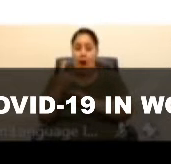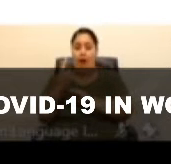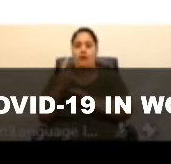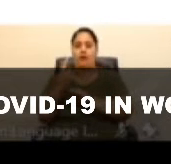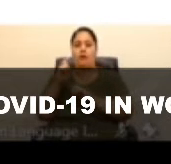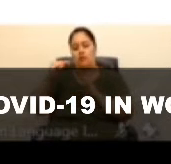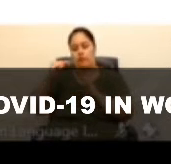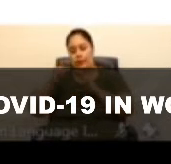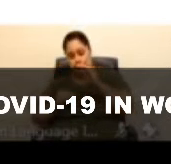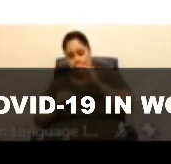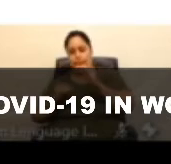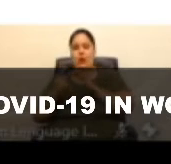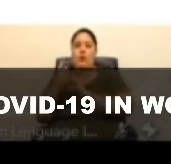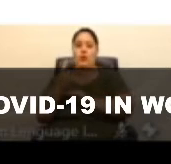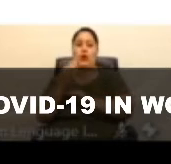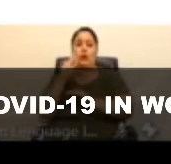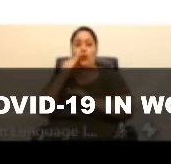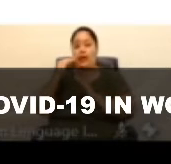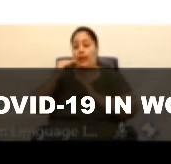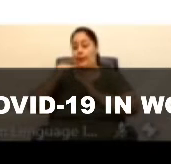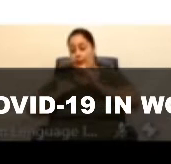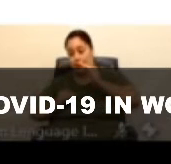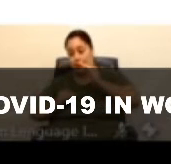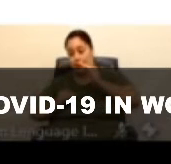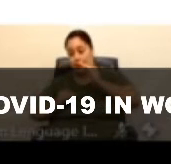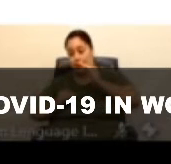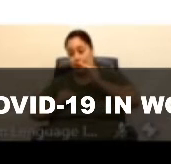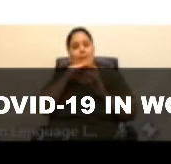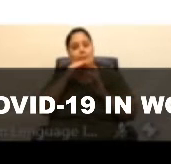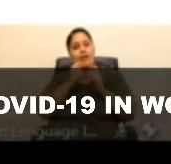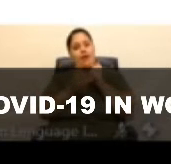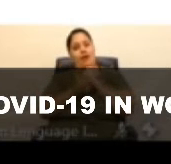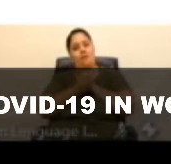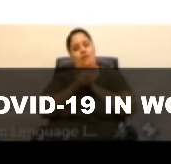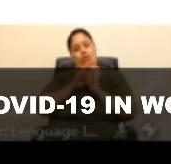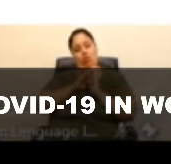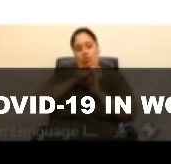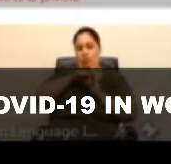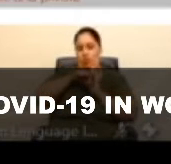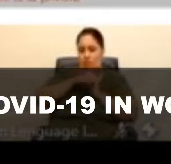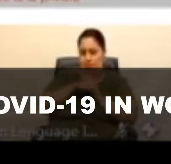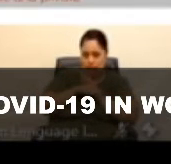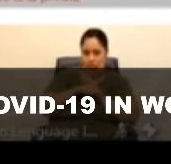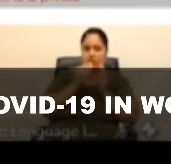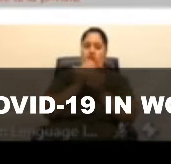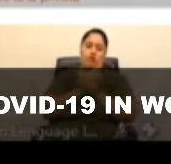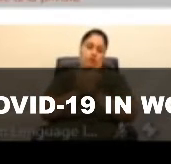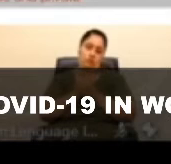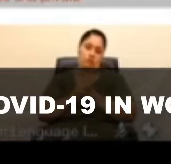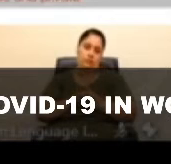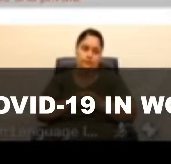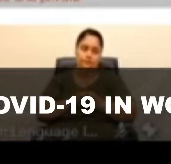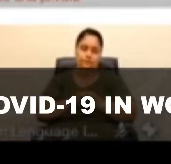1, because once you drop below 1, you have a decrease in cases. This is a rapid increase in the